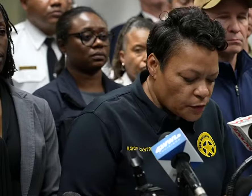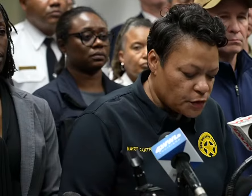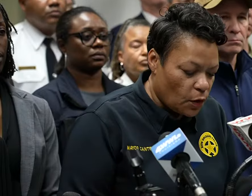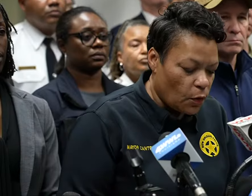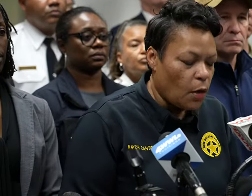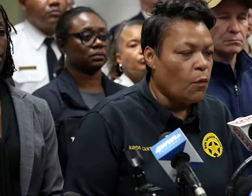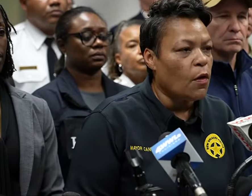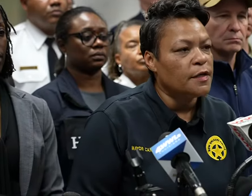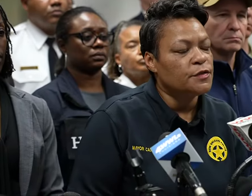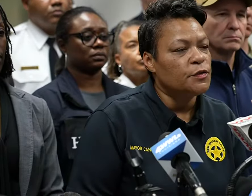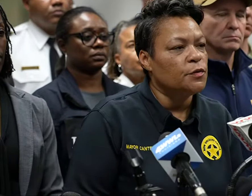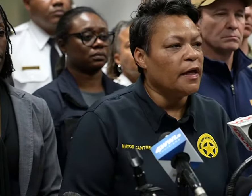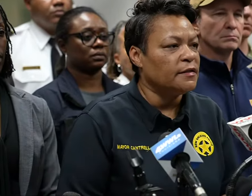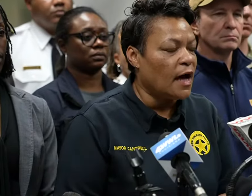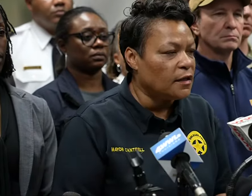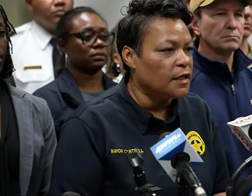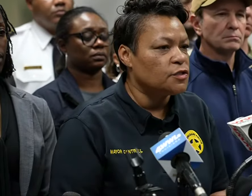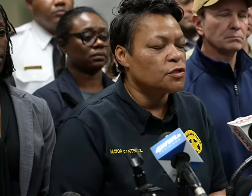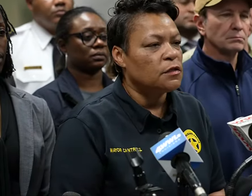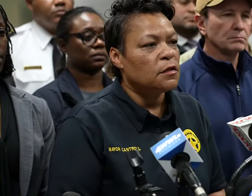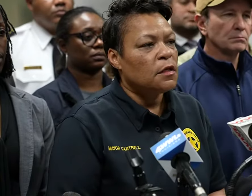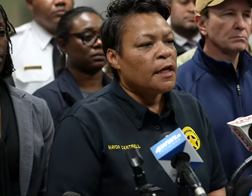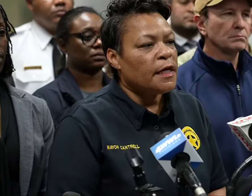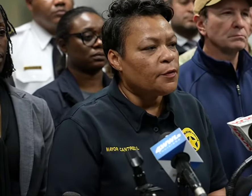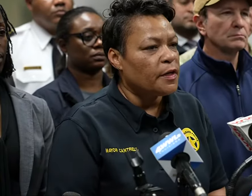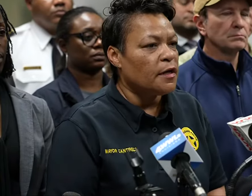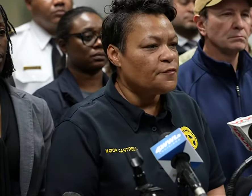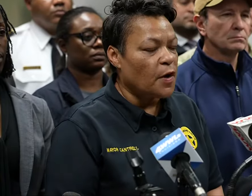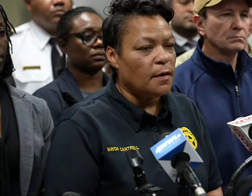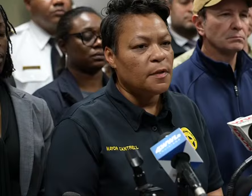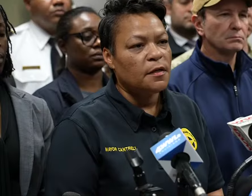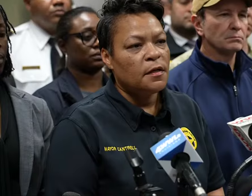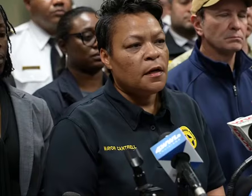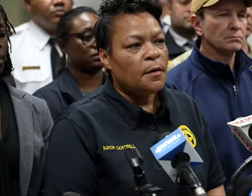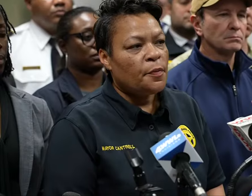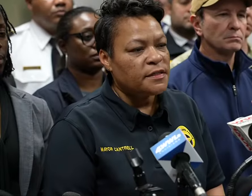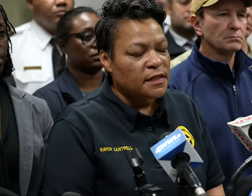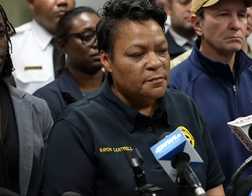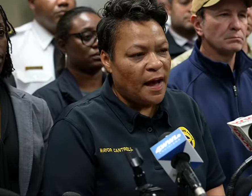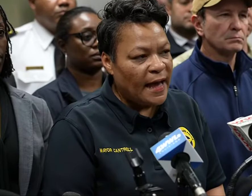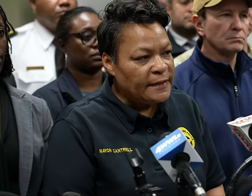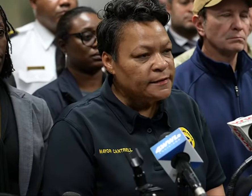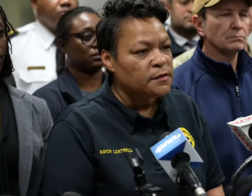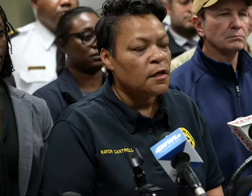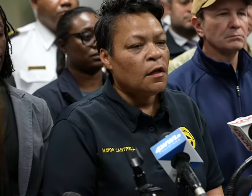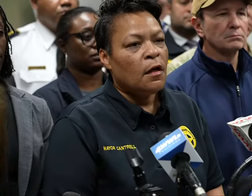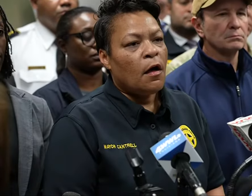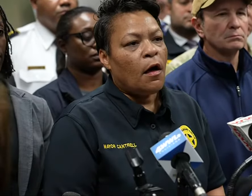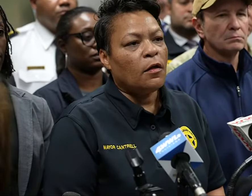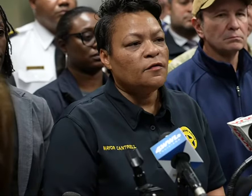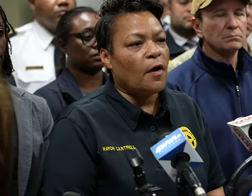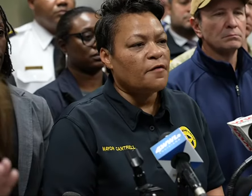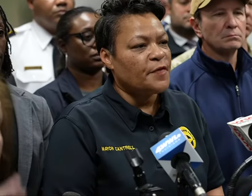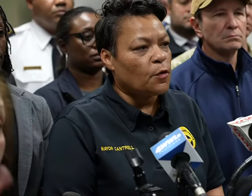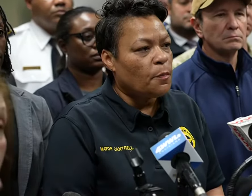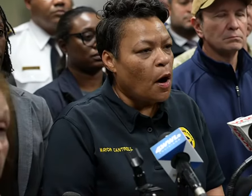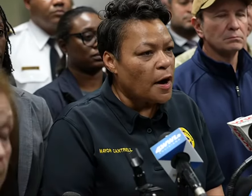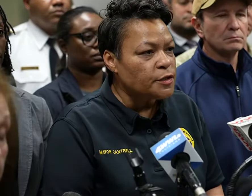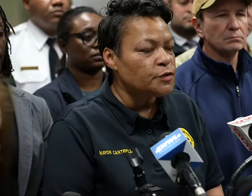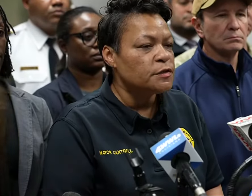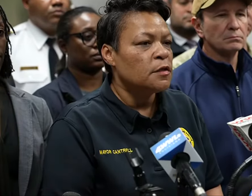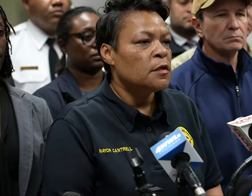I also want to acknowledge hearing from President Biden, all of our